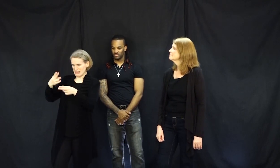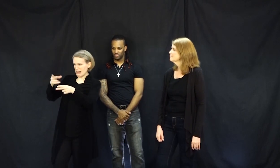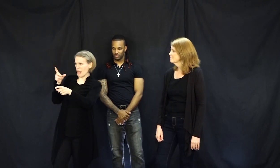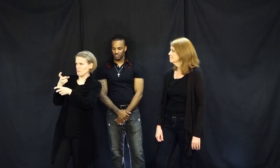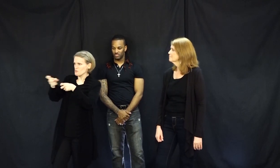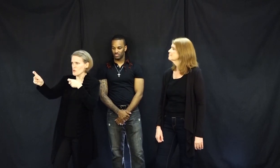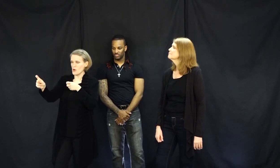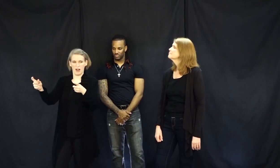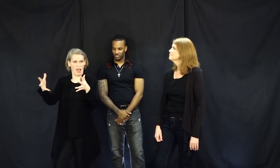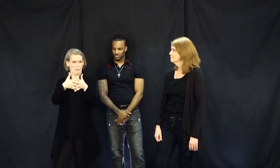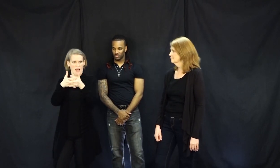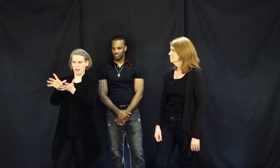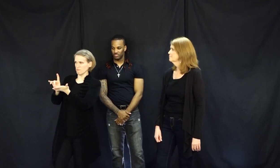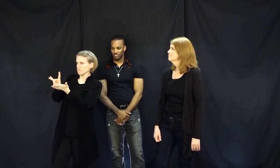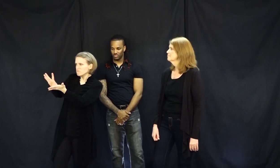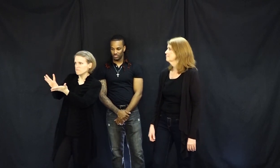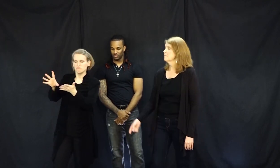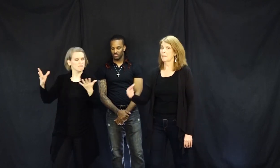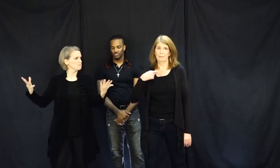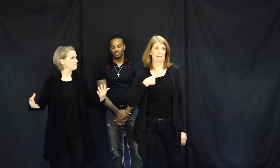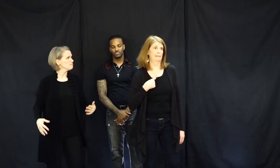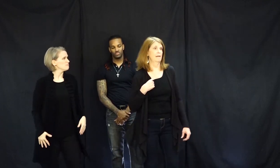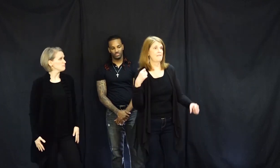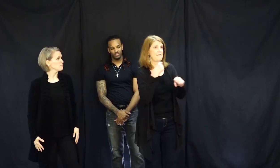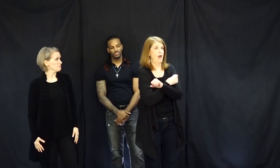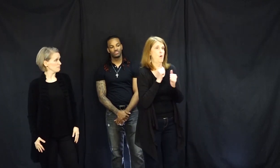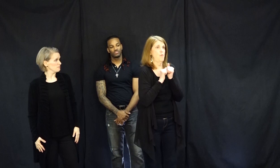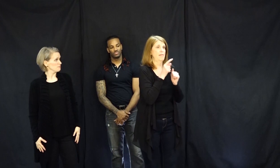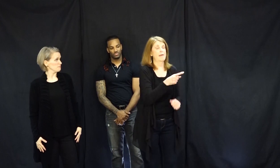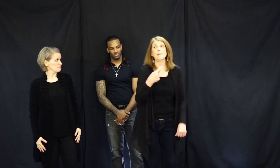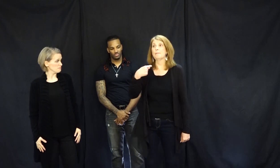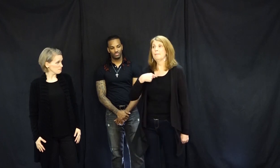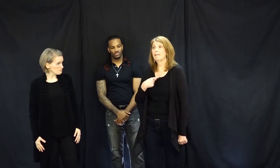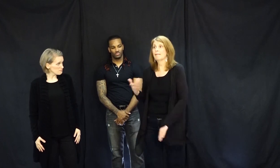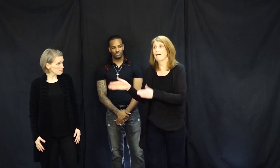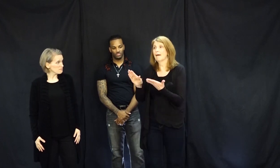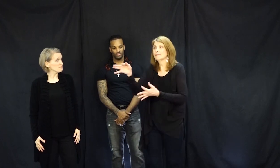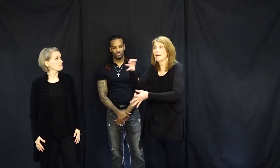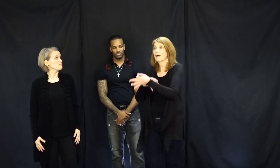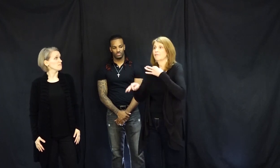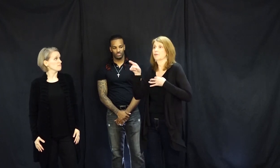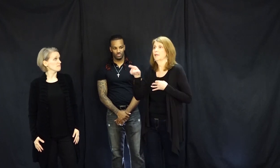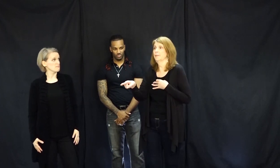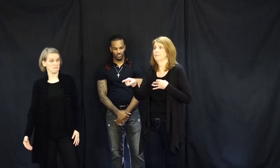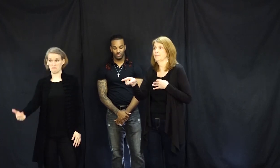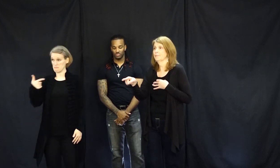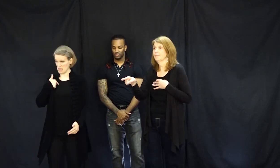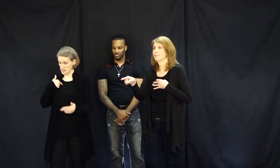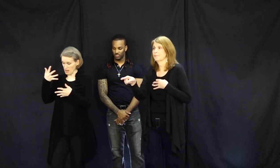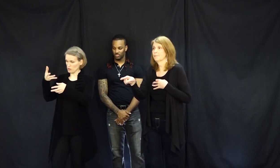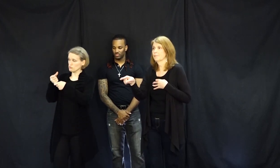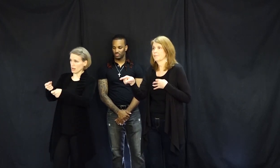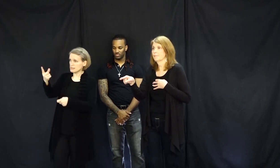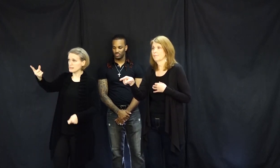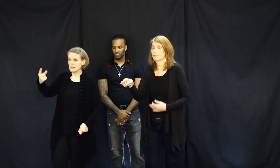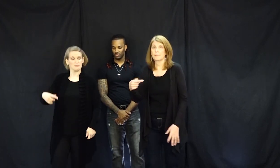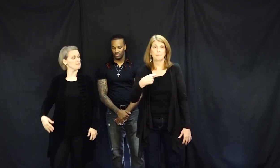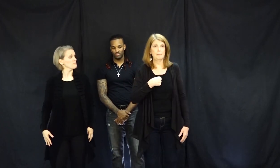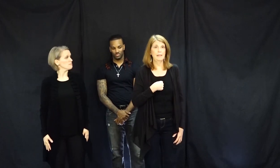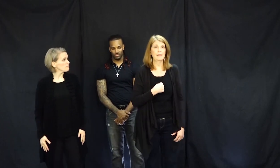rep, America forgot him. We fought with him. Me, I died for him. Me, I trusted him. Me,